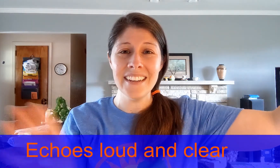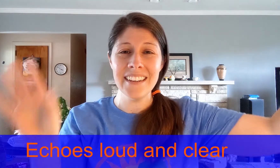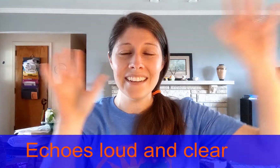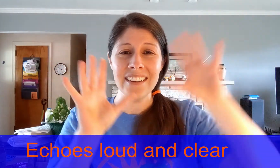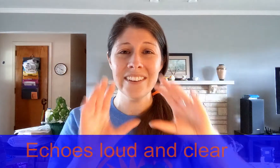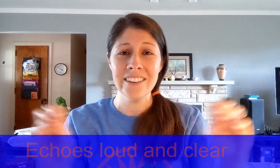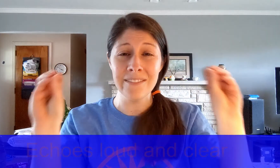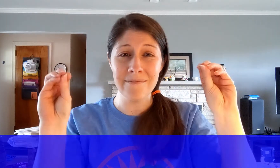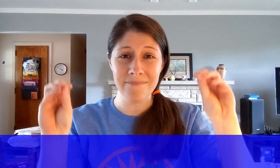clear.